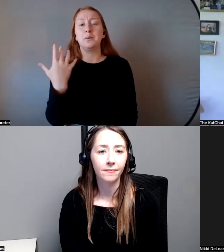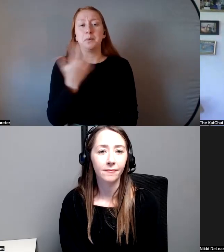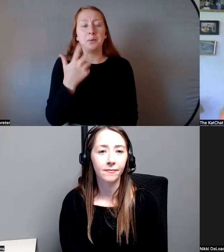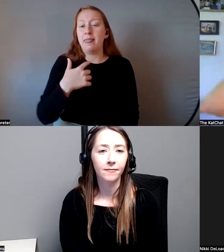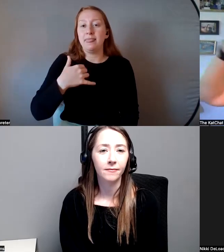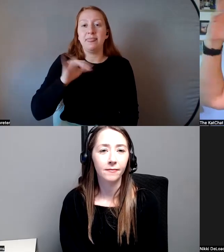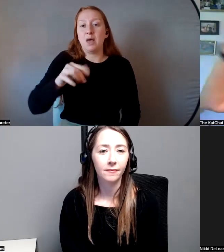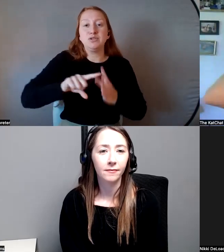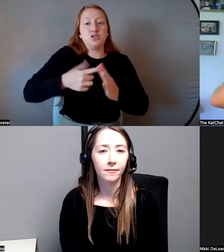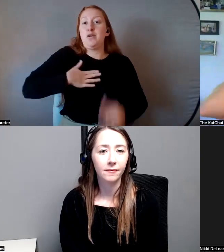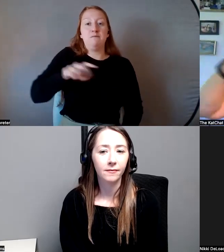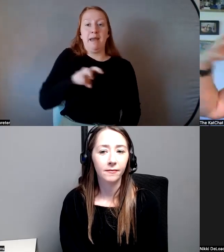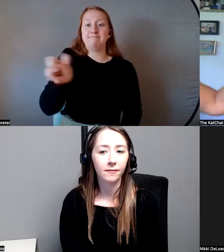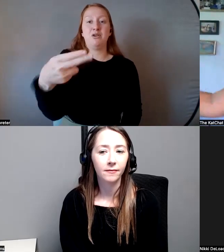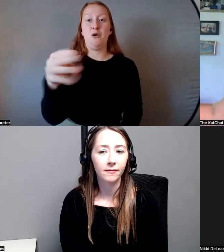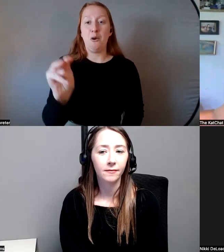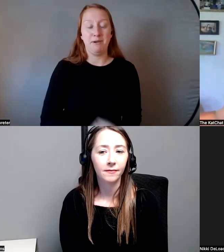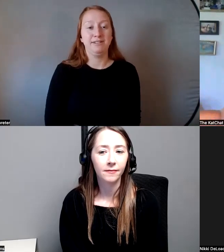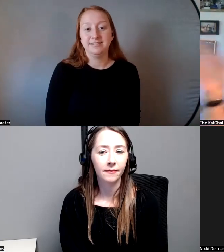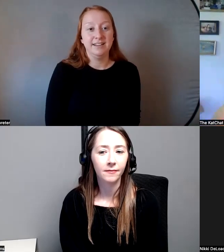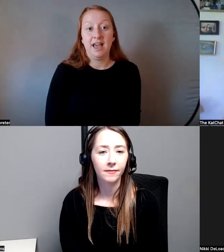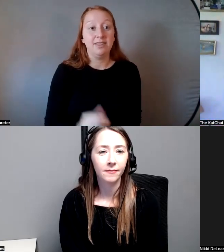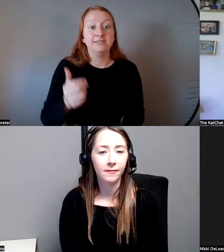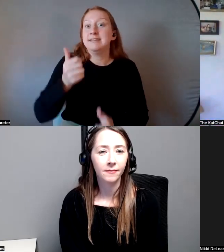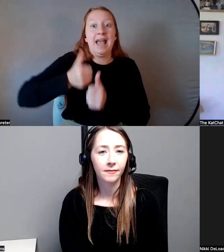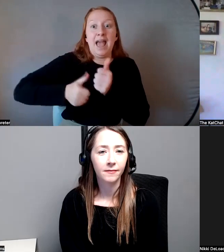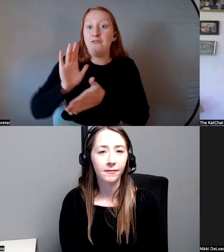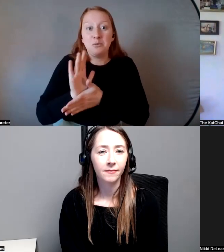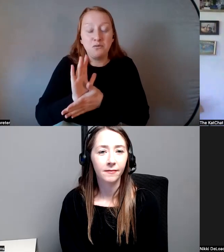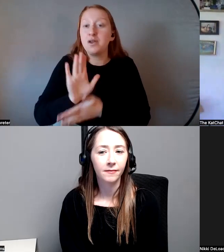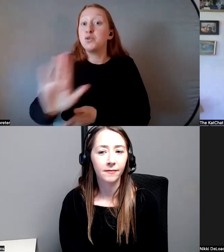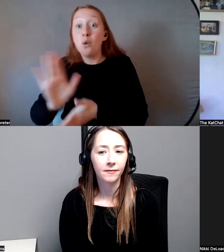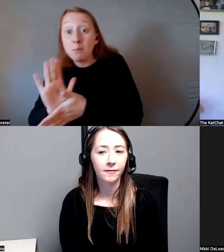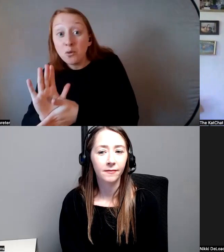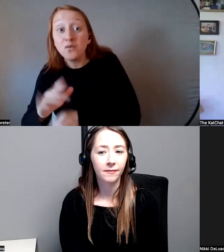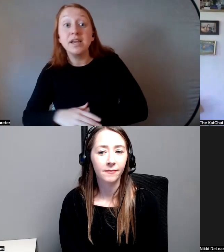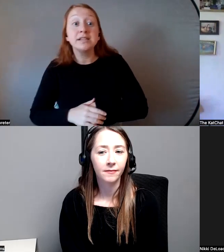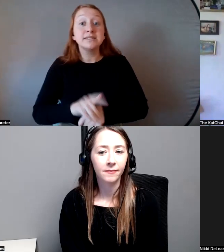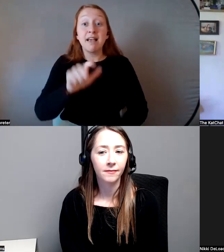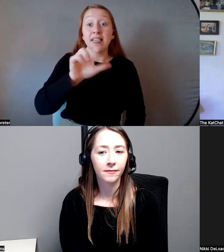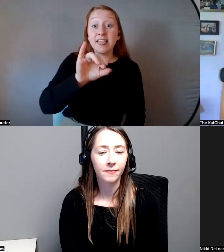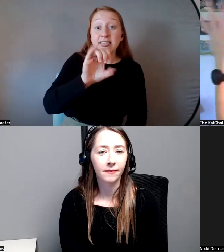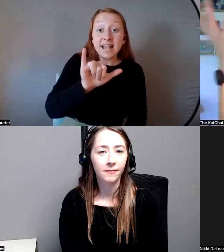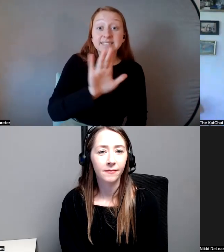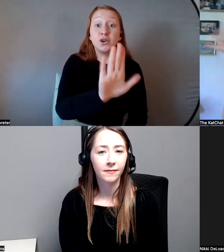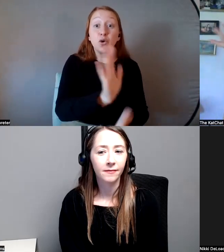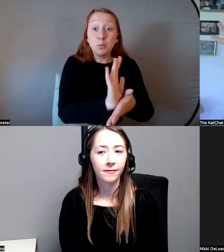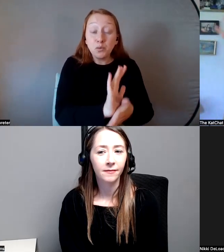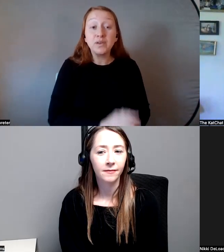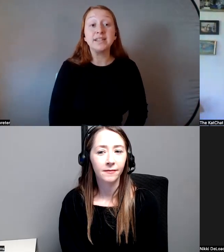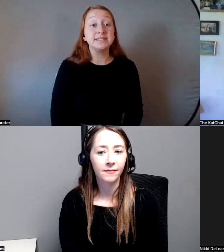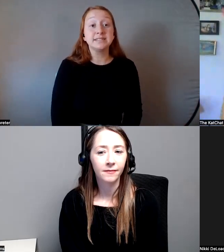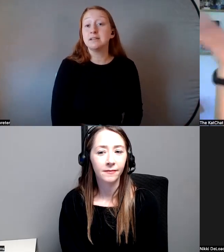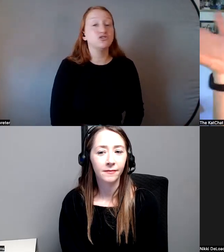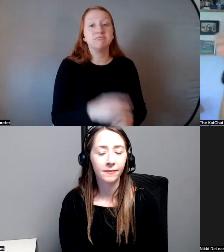beginning. And then along with every Hallmark movie, your movie, Lady Shepherd movie, you name